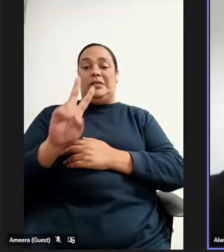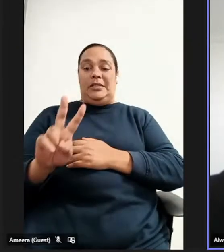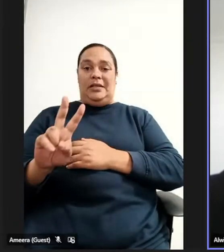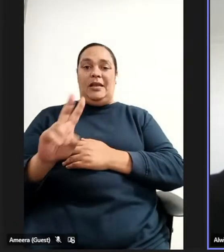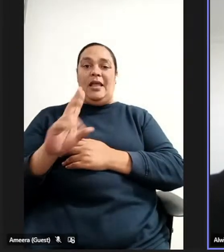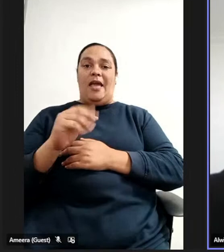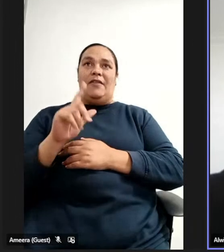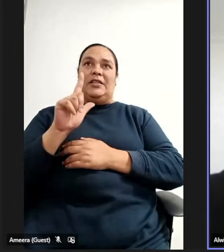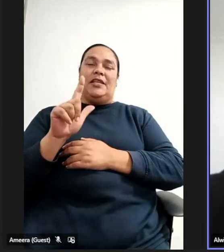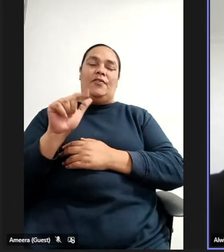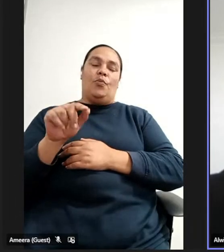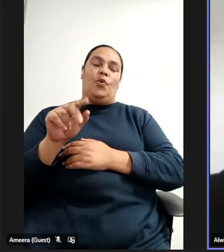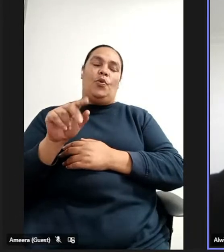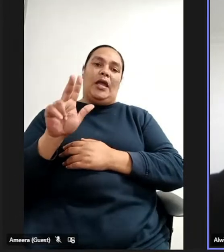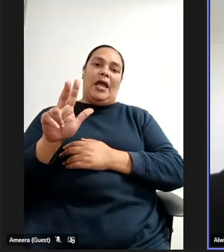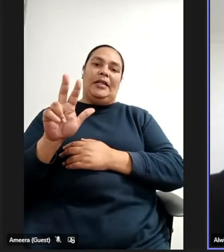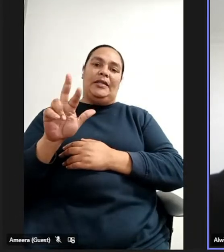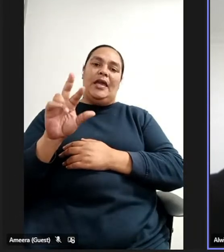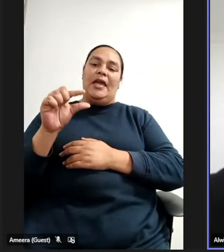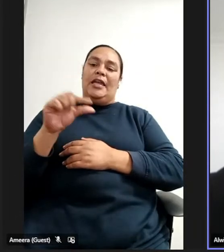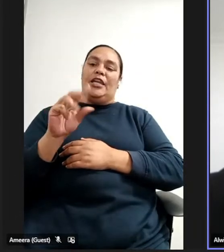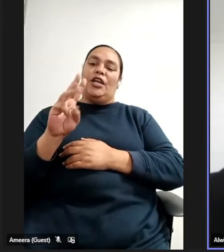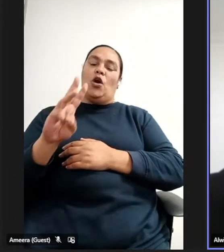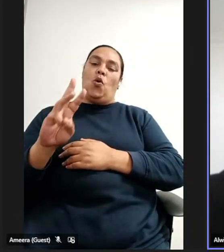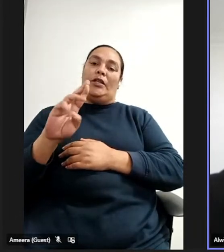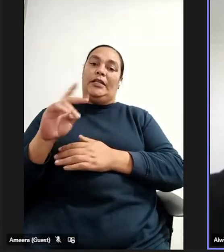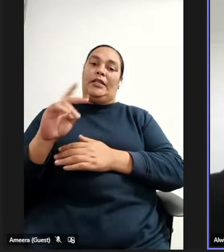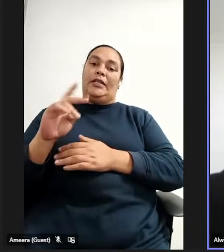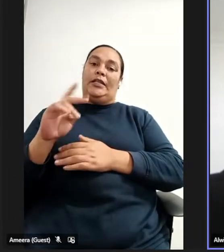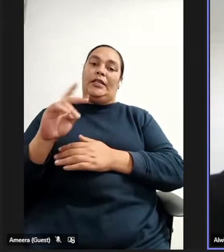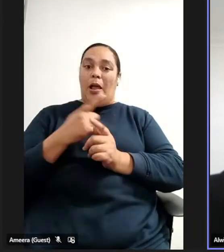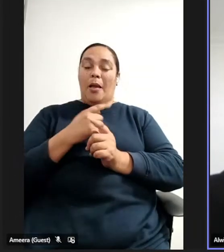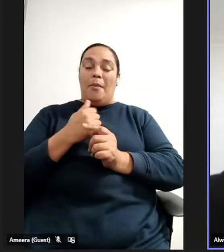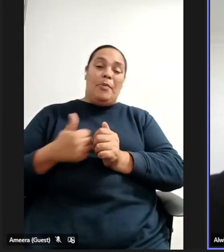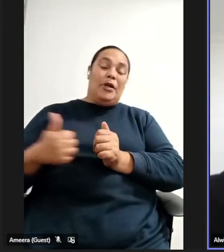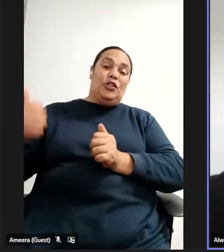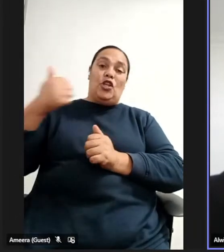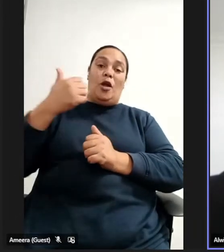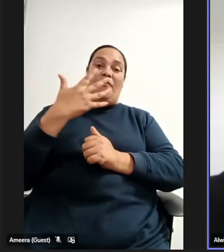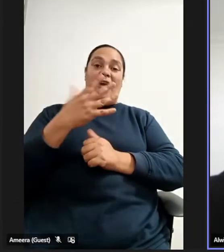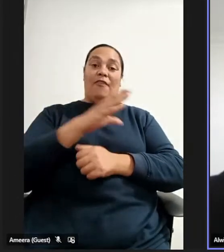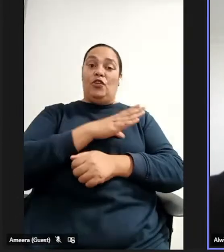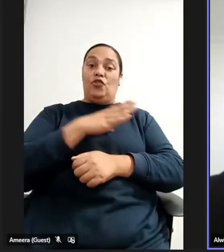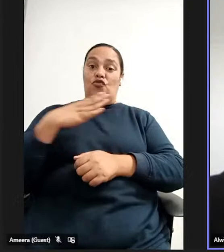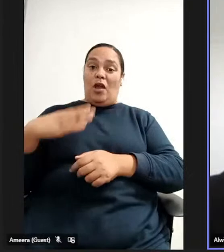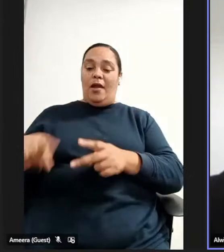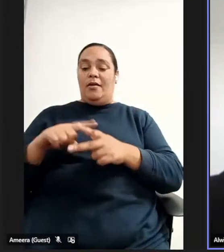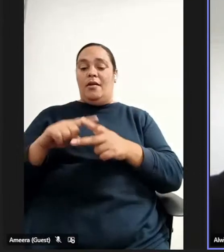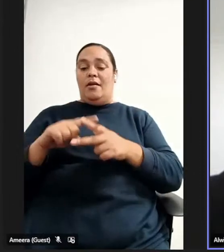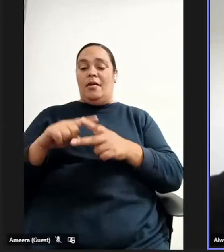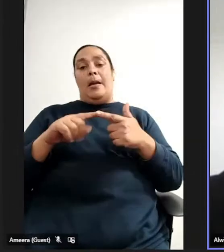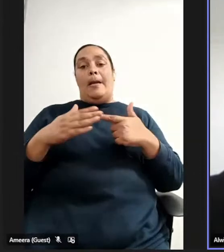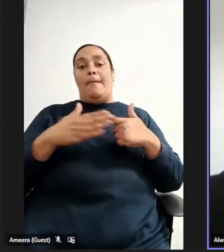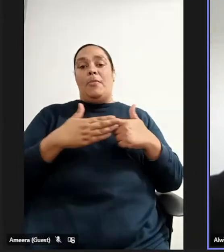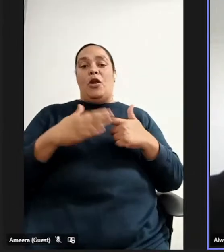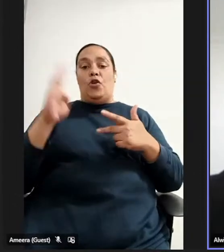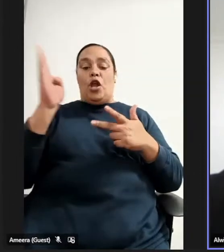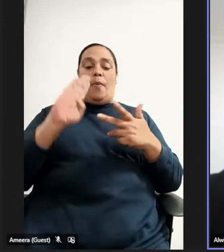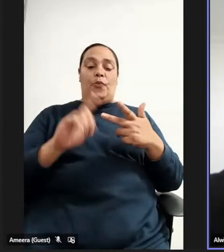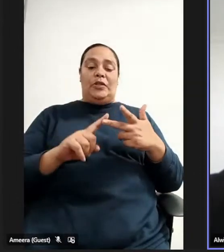renewables. The top five, it's China, the USA, it's Brazil, it's India, and